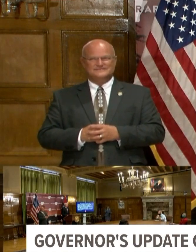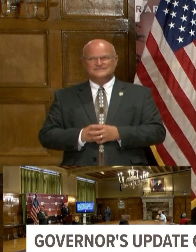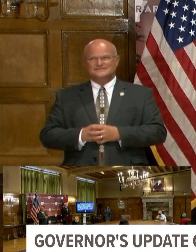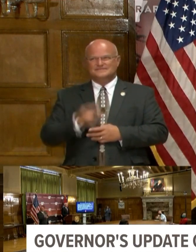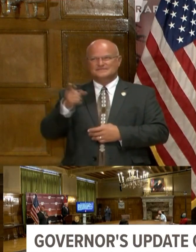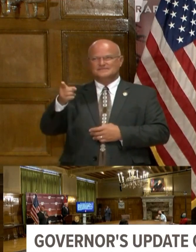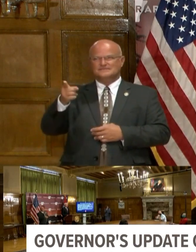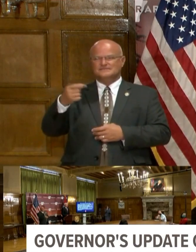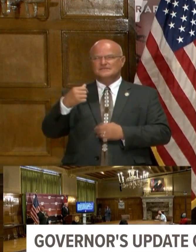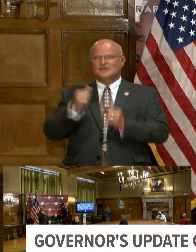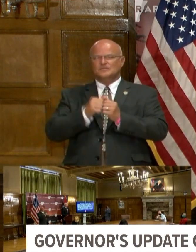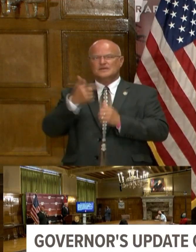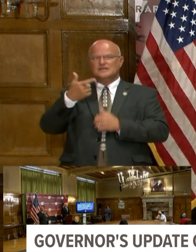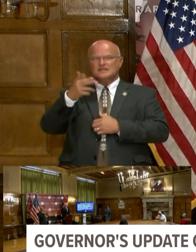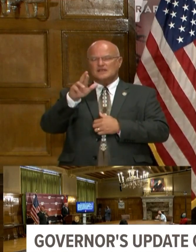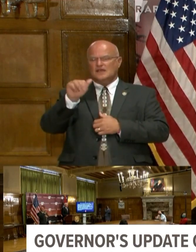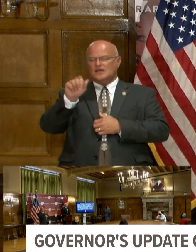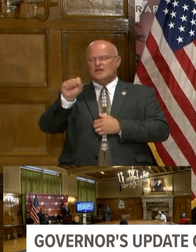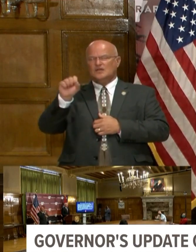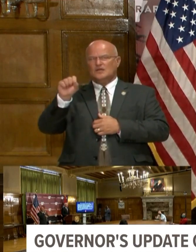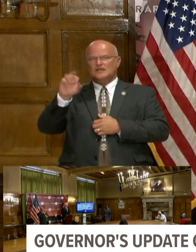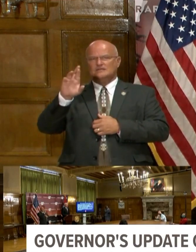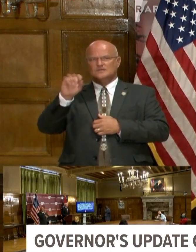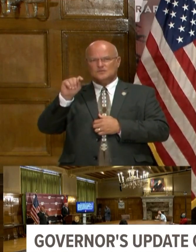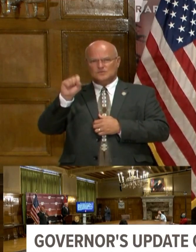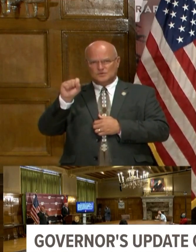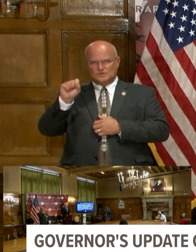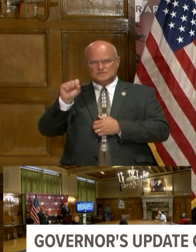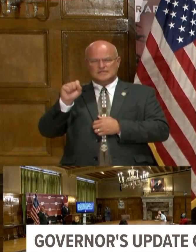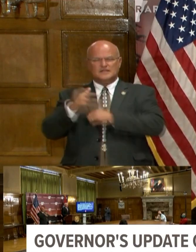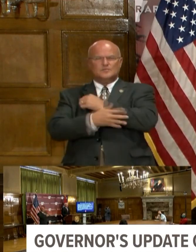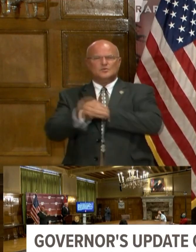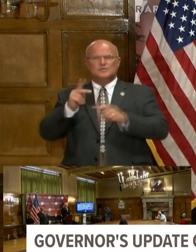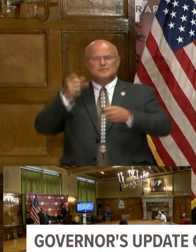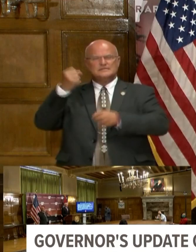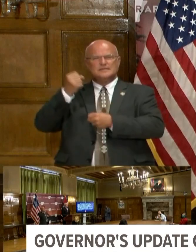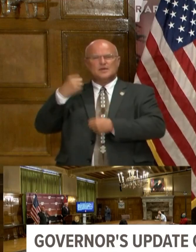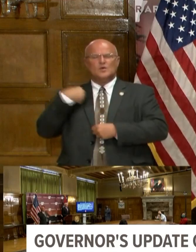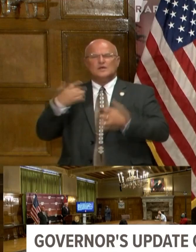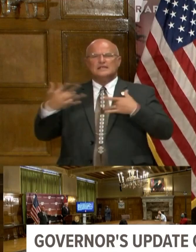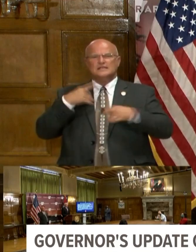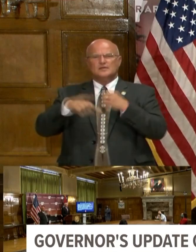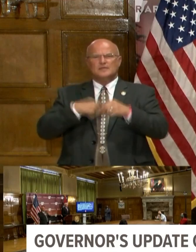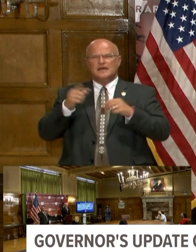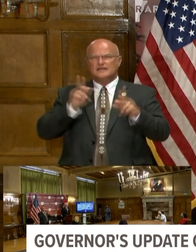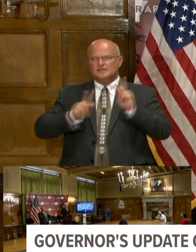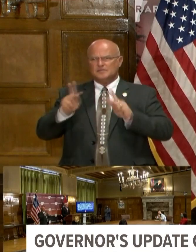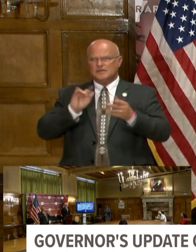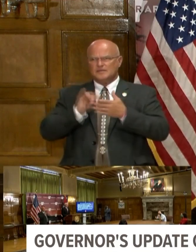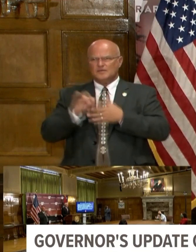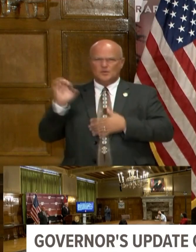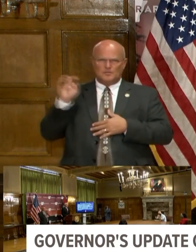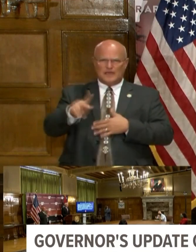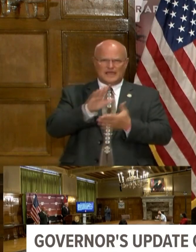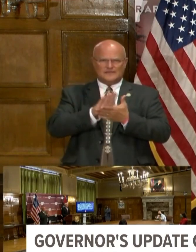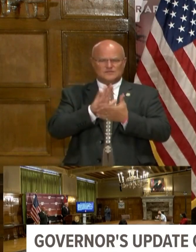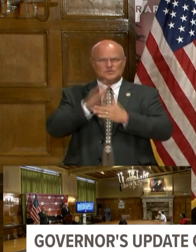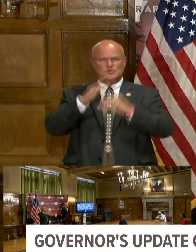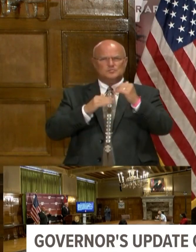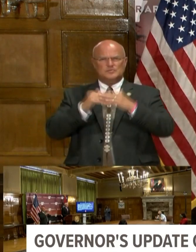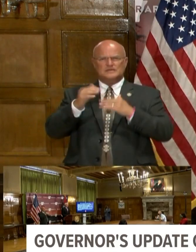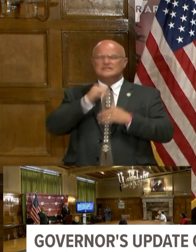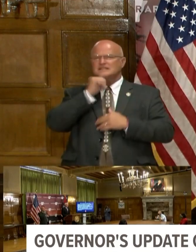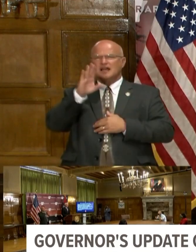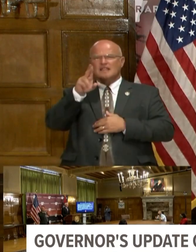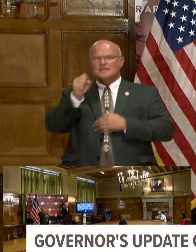Well, Governor, I'm the director of Arkansas for People's Campaign, and we're very concerned about the persons that are going back into school buildings, not